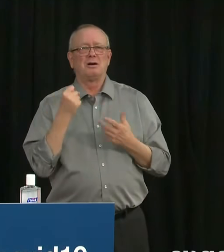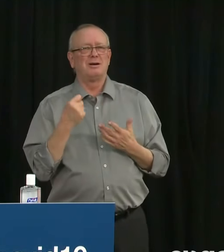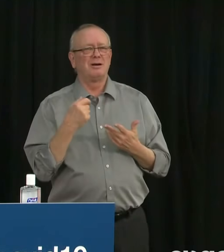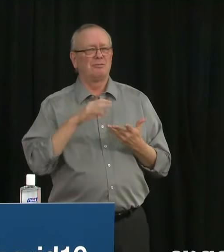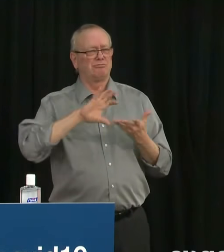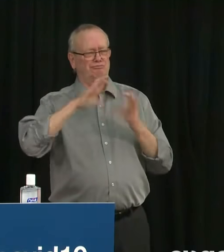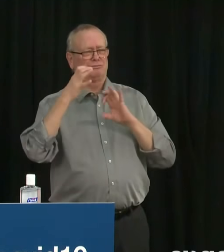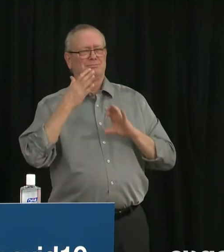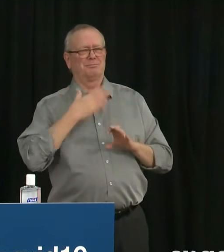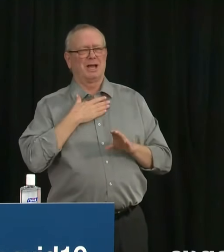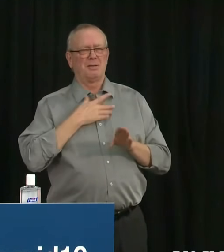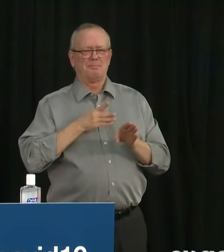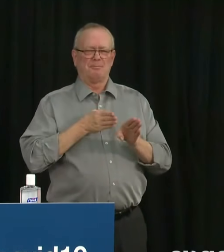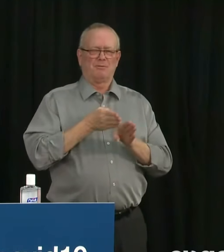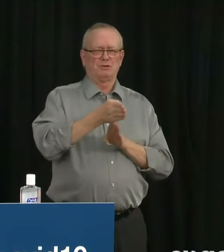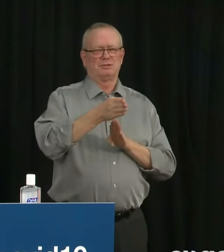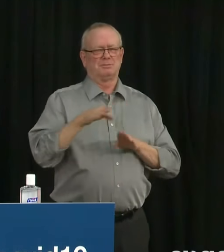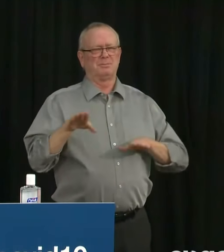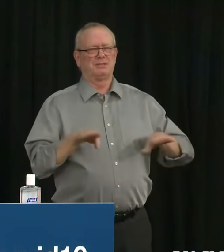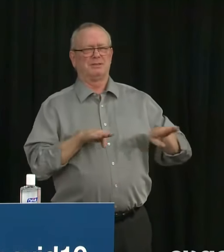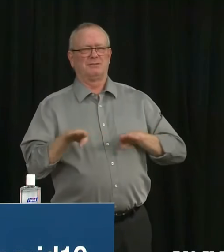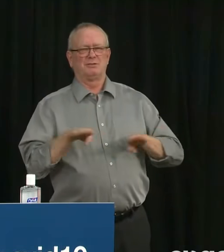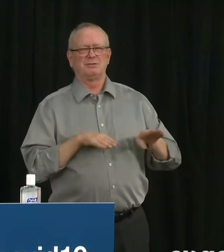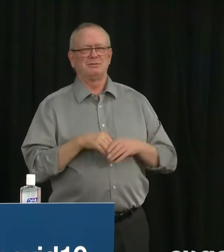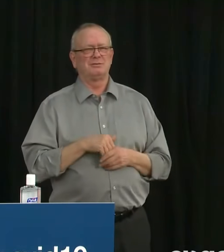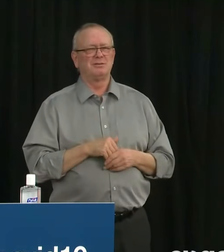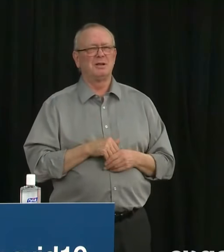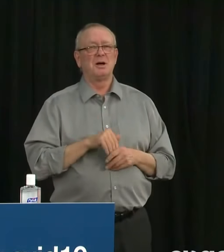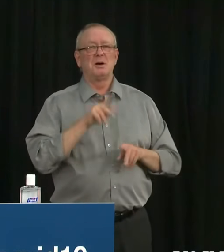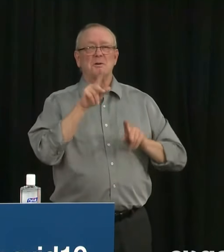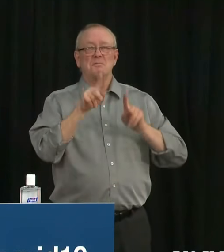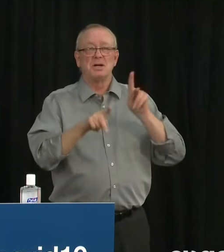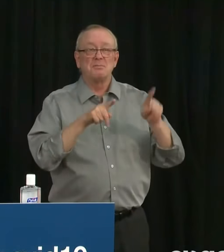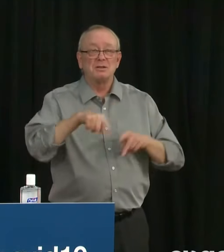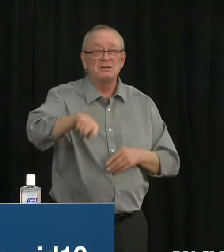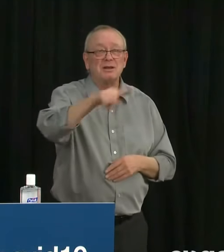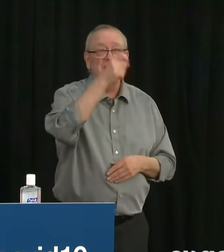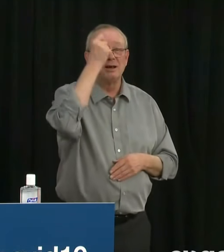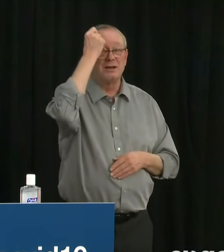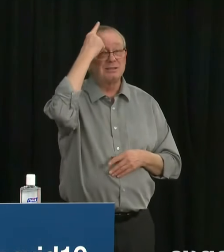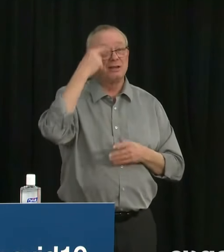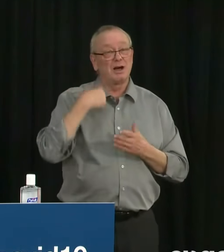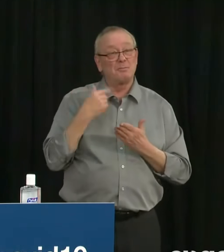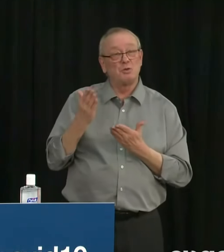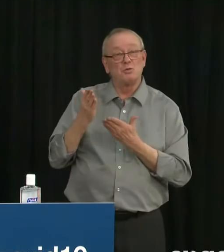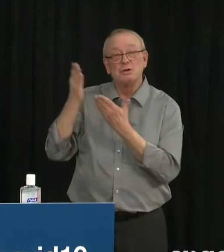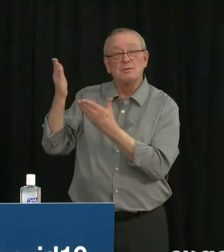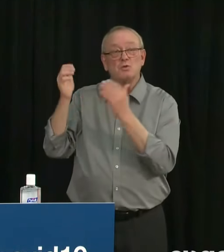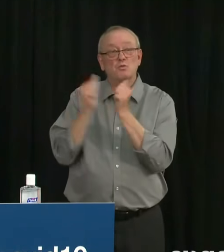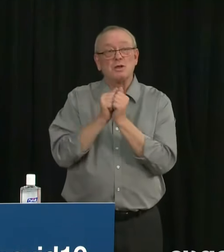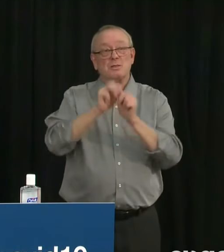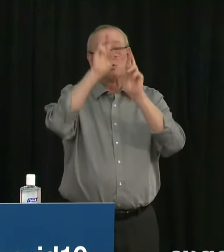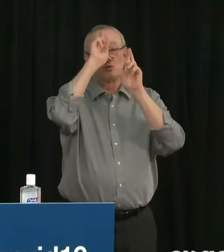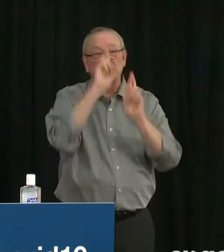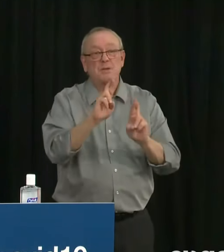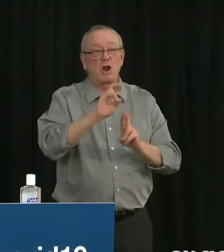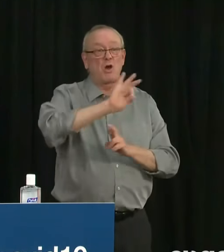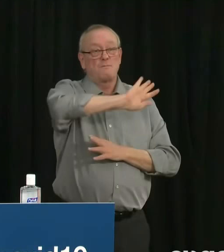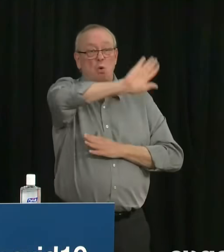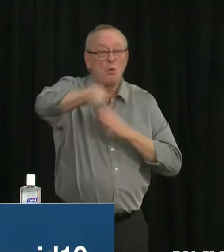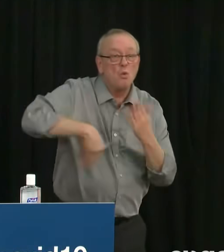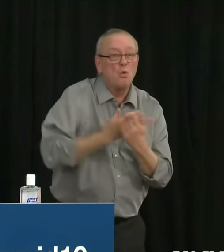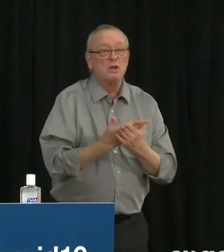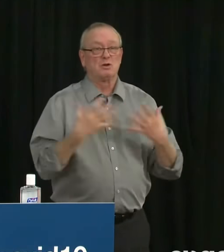understand that I provide those recommendations in their best interest. And again, it is the individuals that Albertans